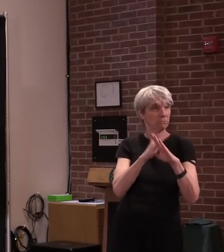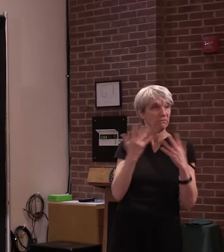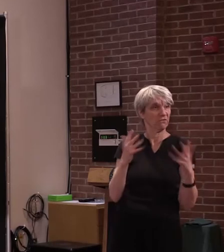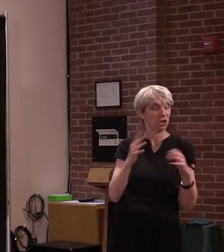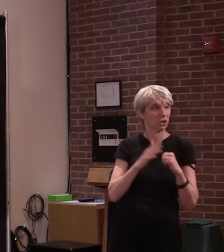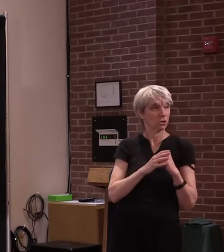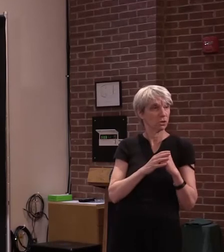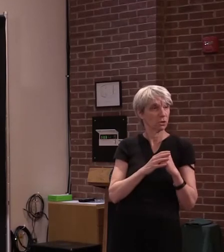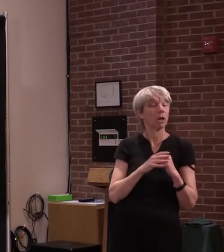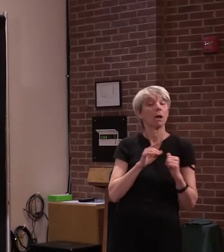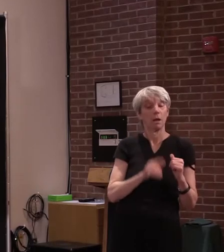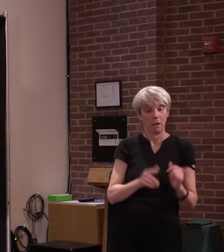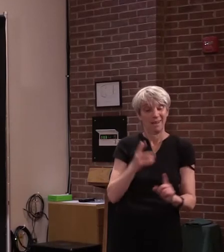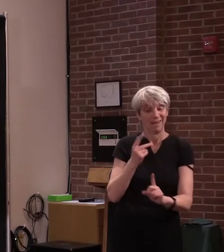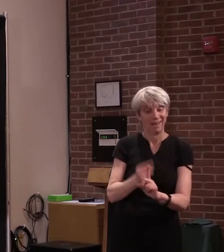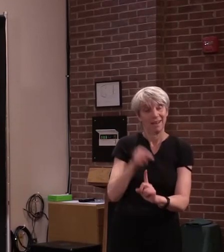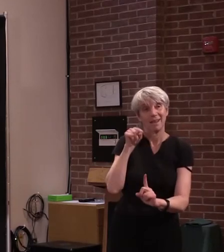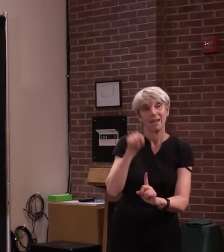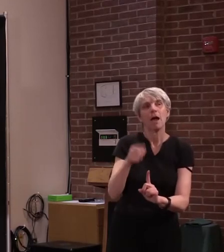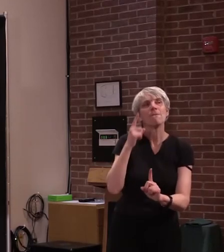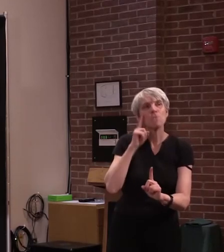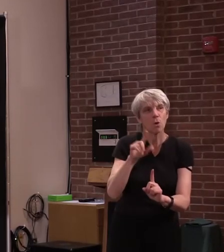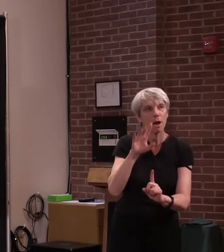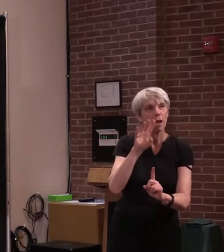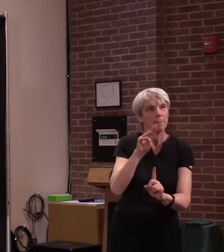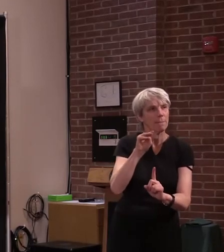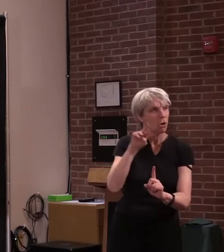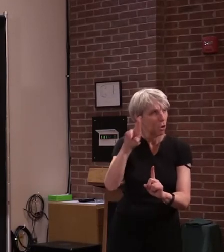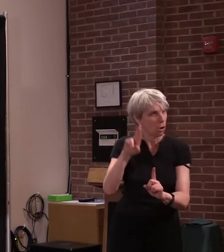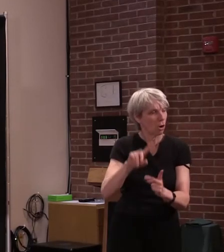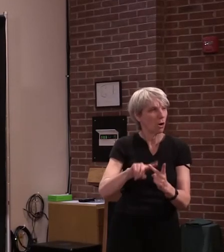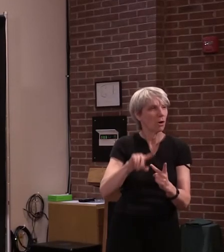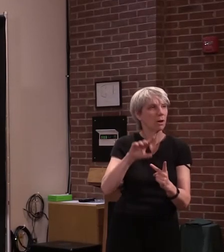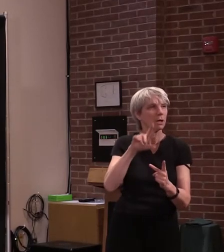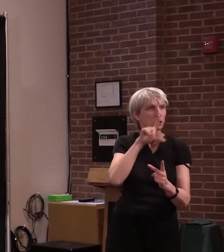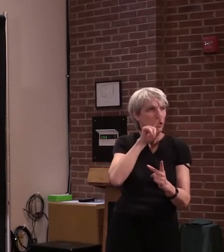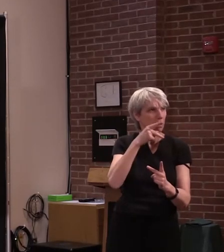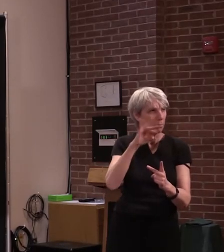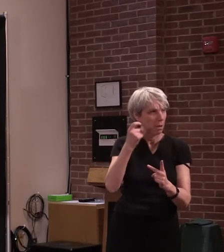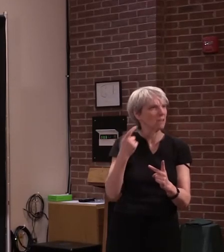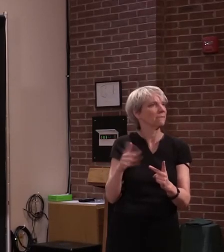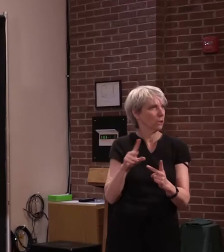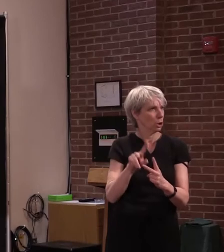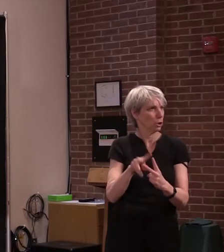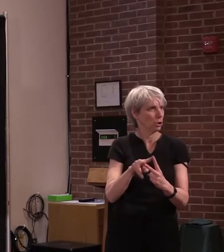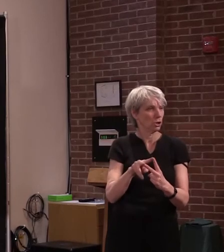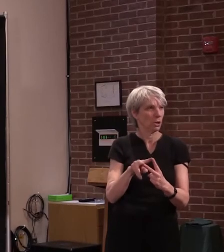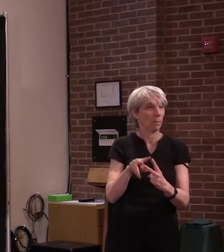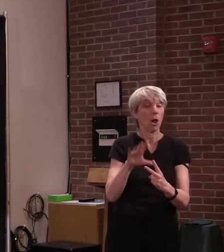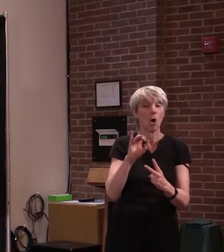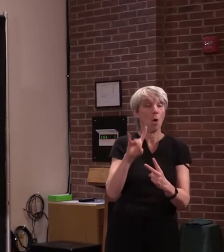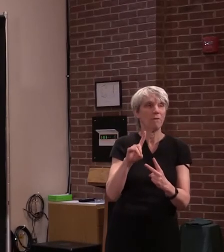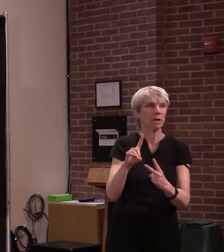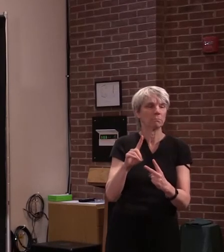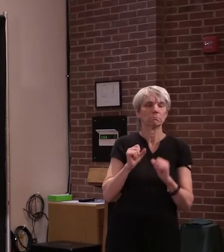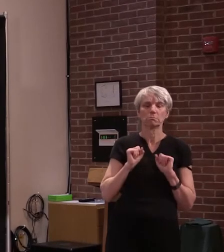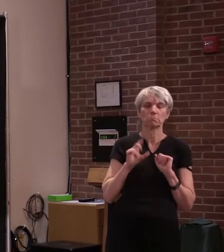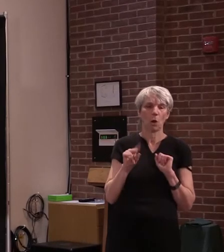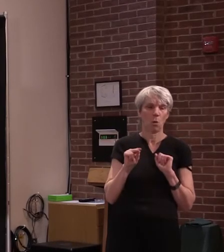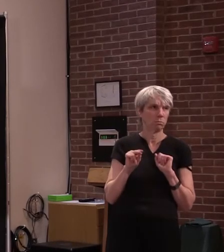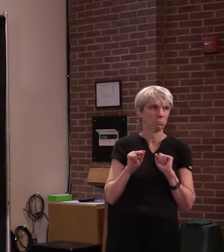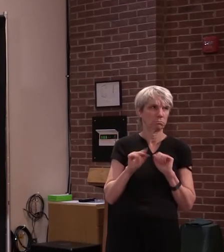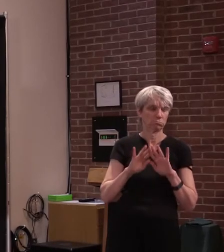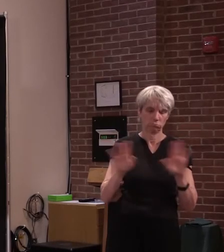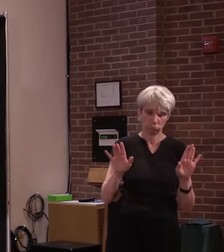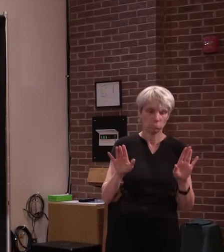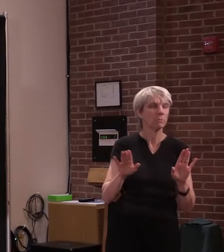their children vaccinated with their childhood immunizations, but they're still hesitant on the COVID vaccine. And I think part of